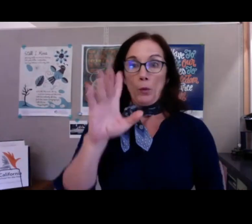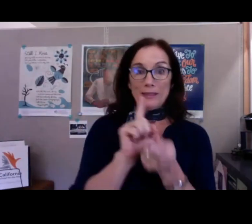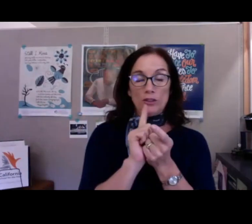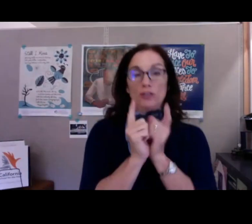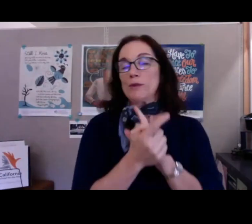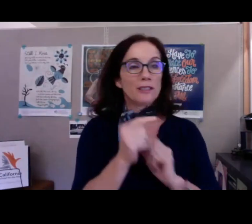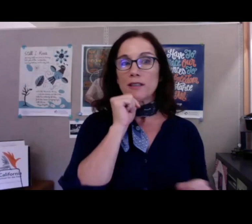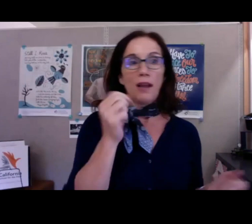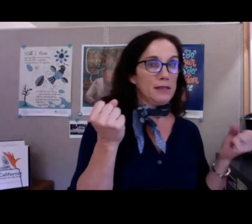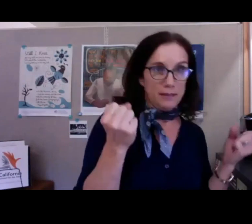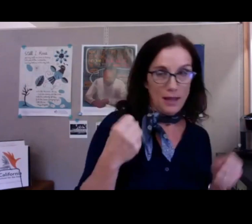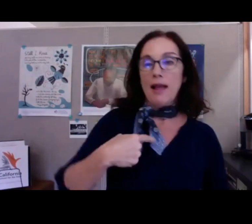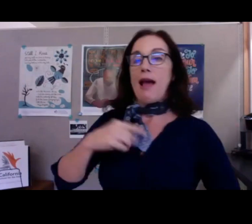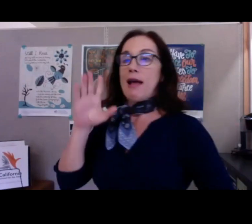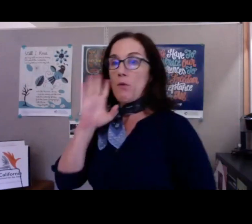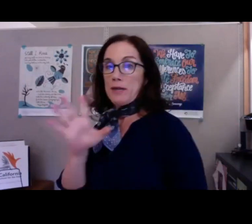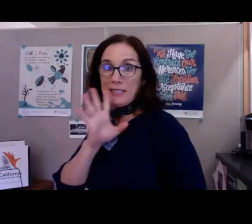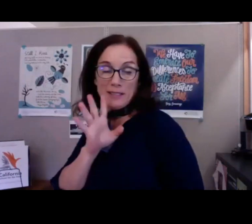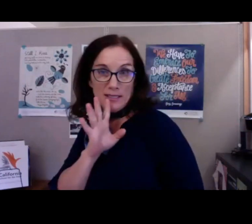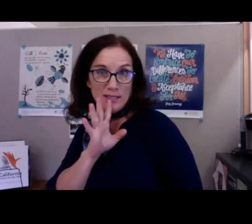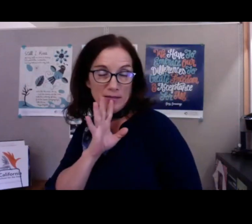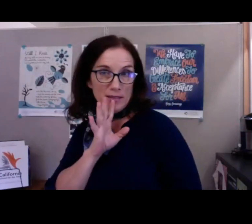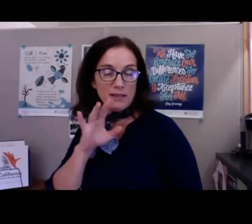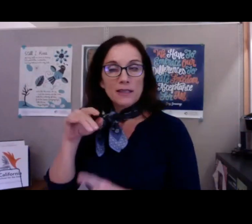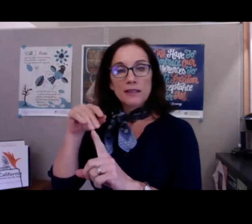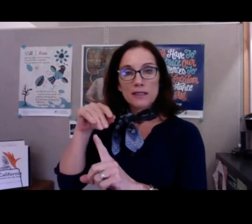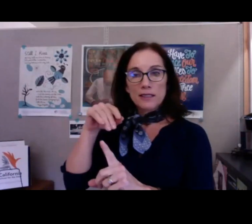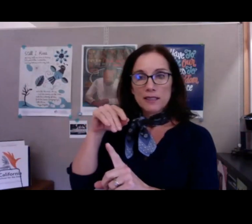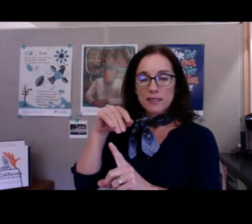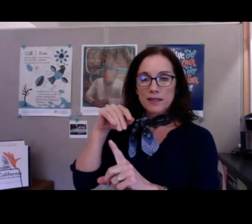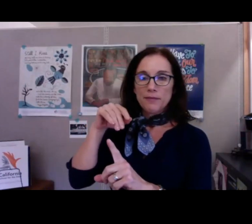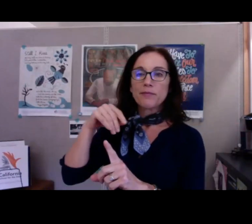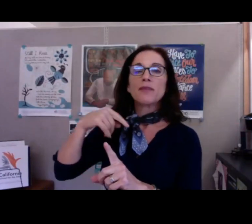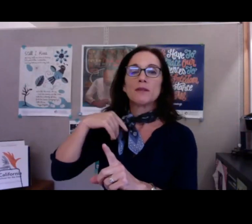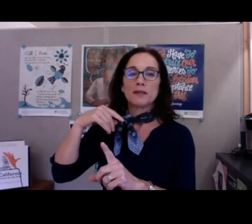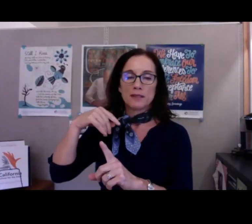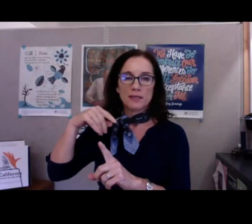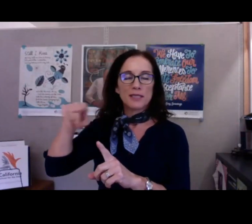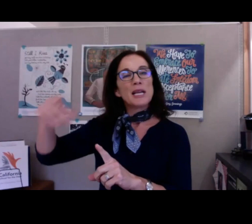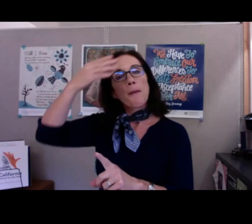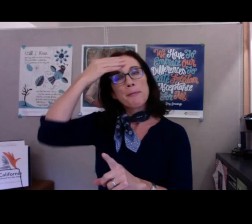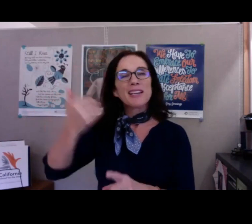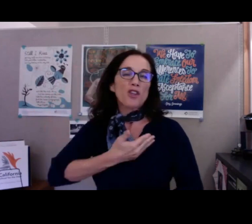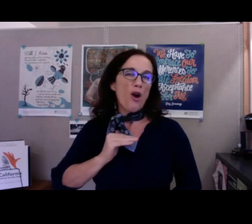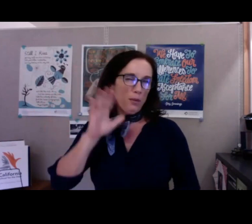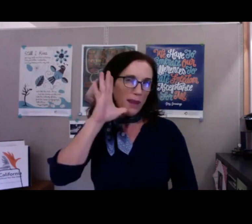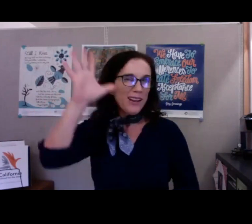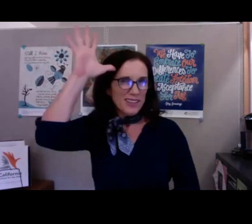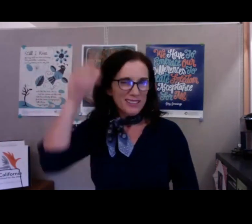So this webinar will be a little bit different. I'm actually going to change. I'm not only going to be doing American Sign Language, I'm also going to be switching to spoken